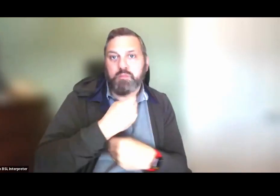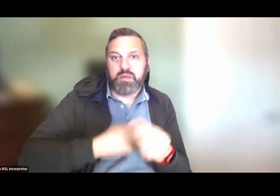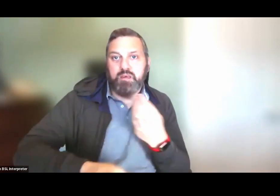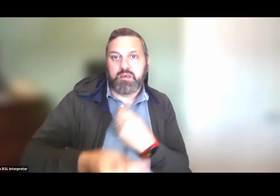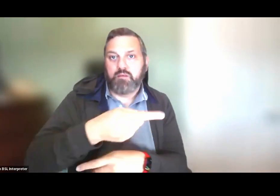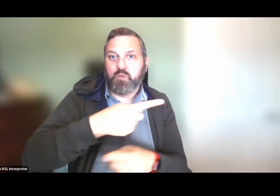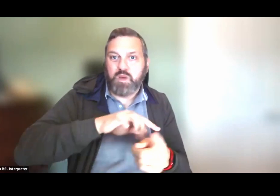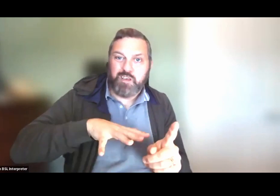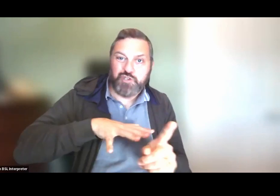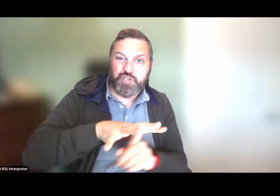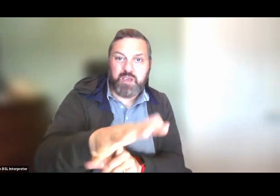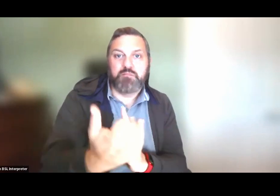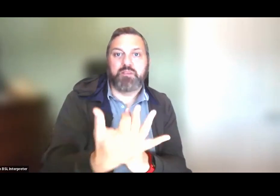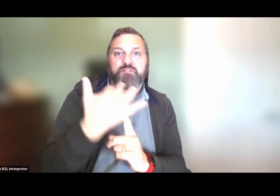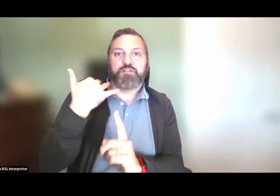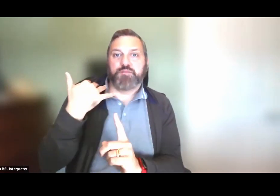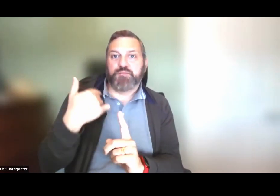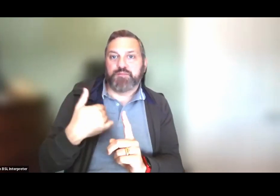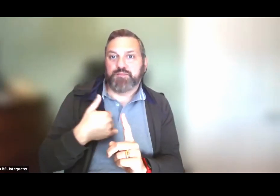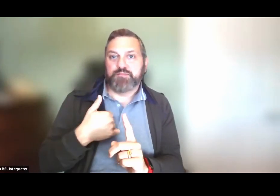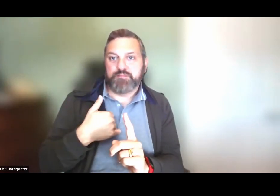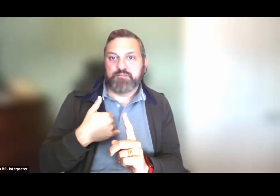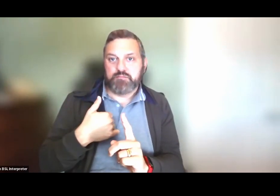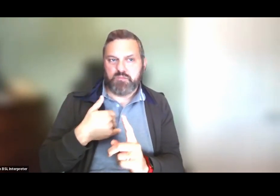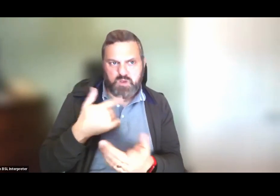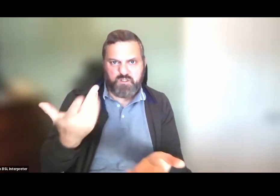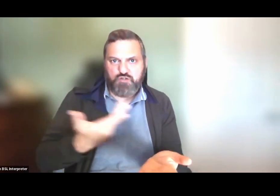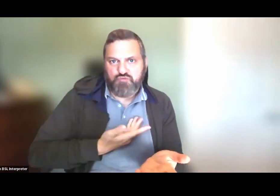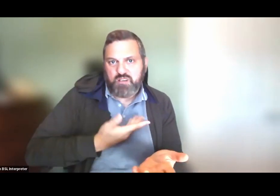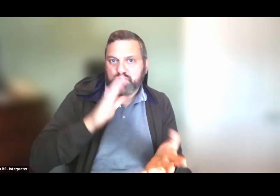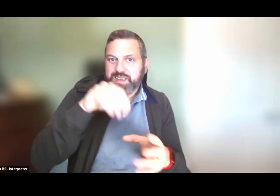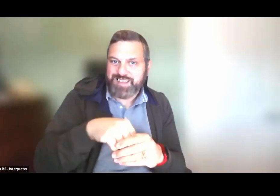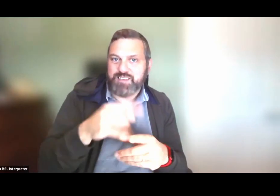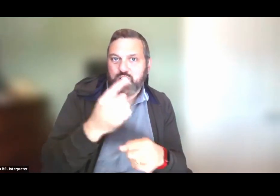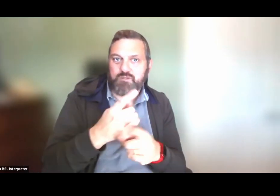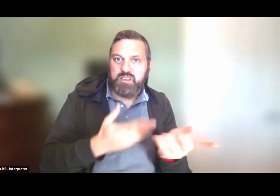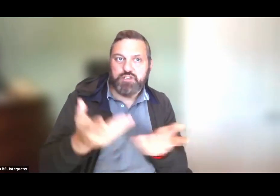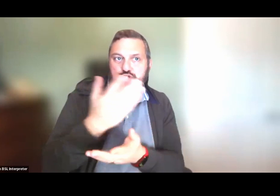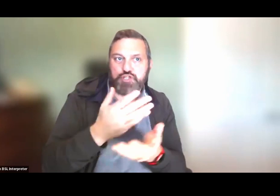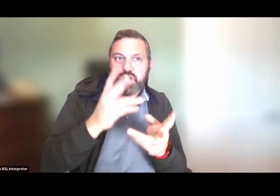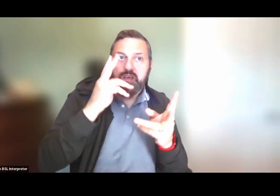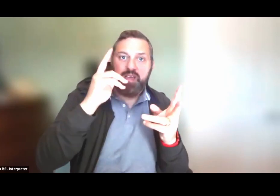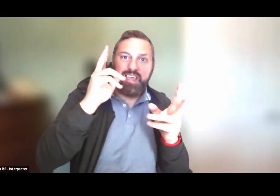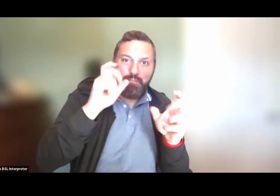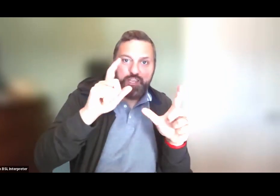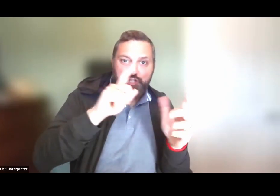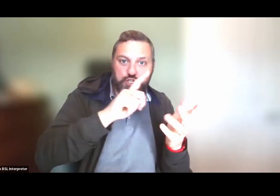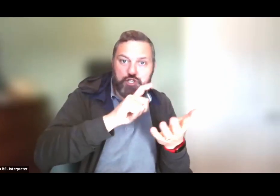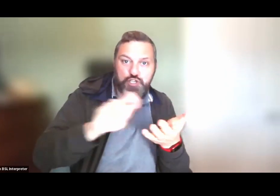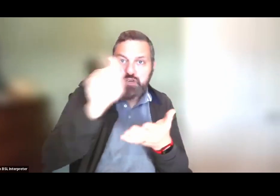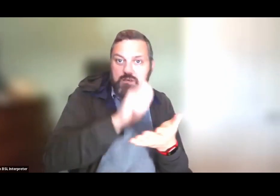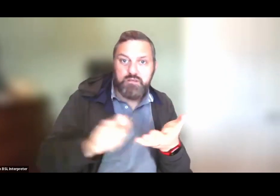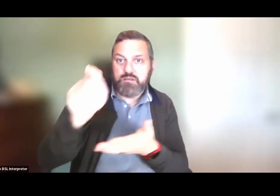and shaped by it. And therefore, we all have a right to be in this conversation. And I think that images really make it accessible